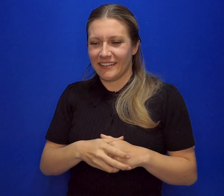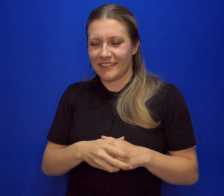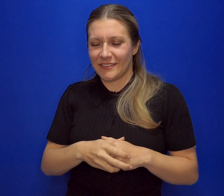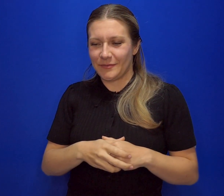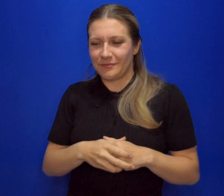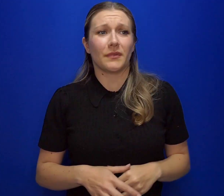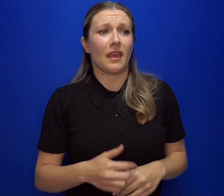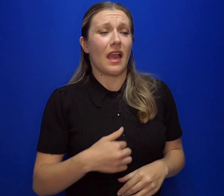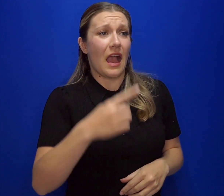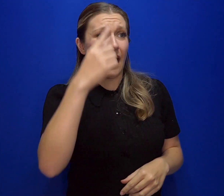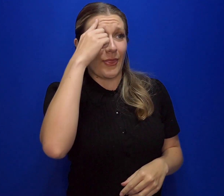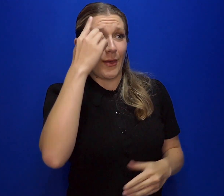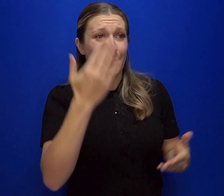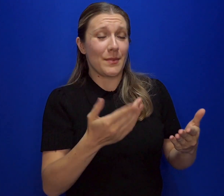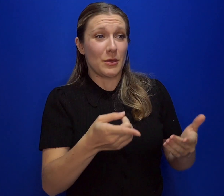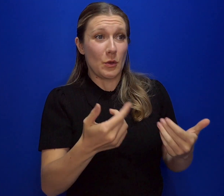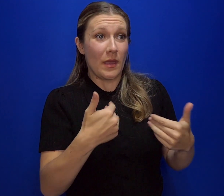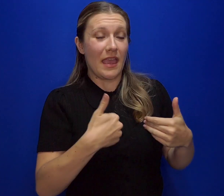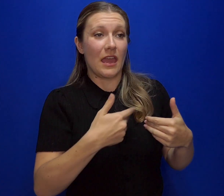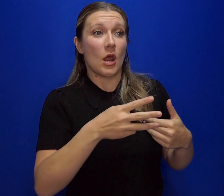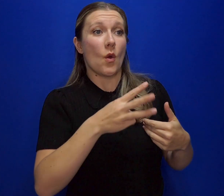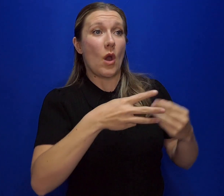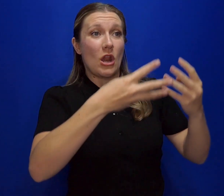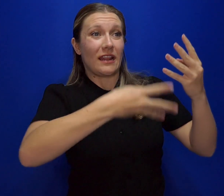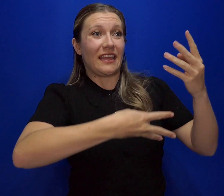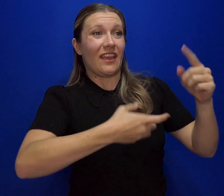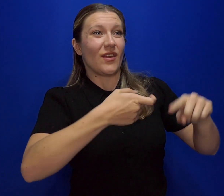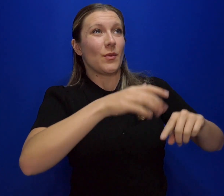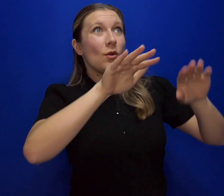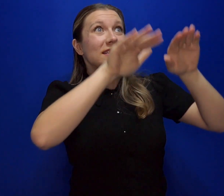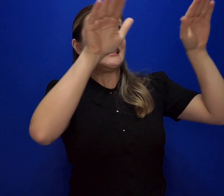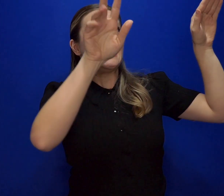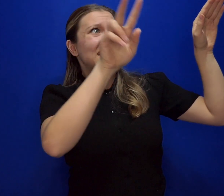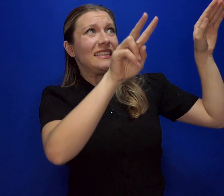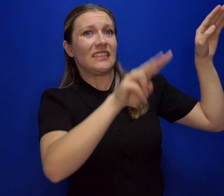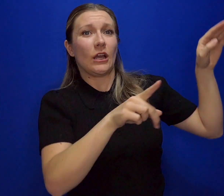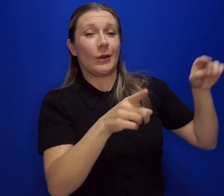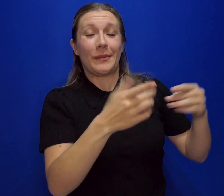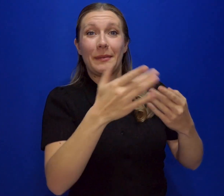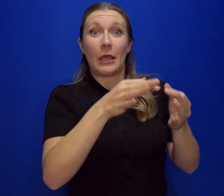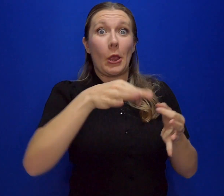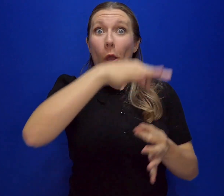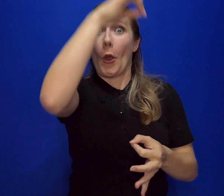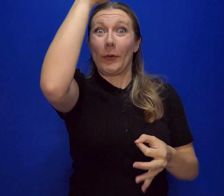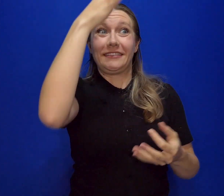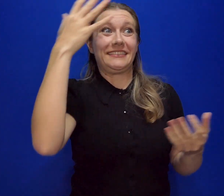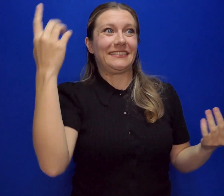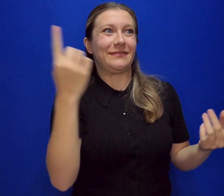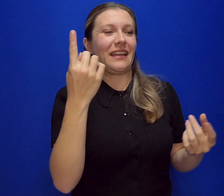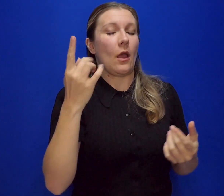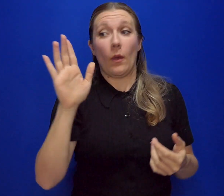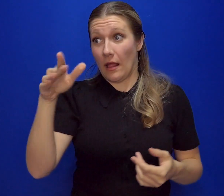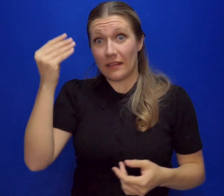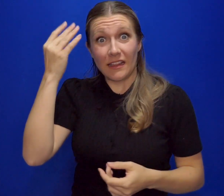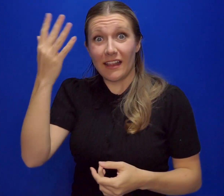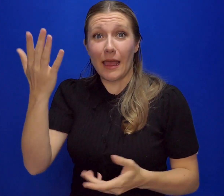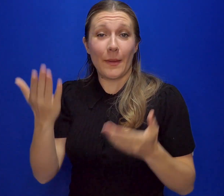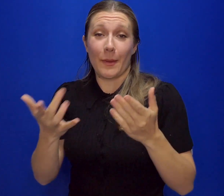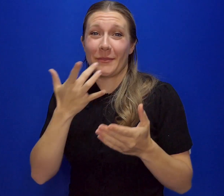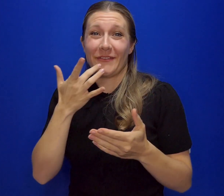I thought perhaps you had like water leaking from your ceiling, or like, maybe ghosts on your ceiling or something. Well, I'll tell you, I might have preferred a ghost